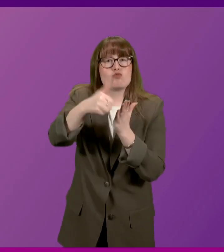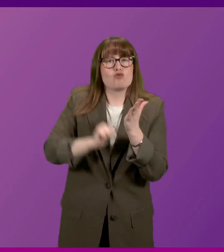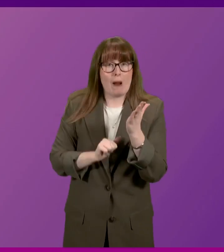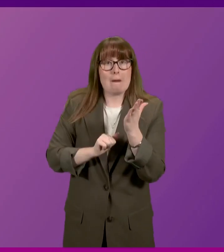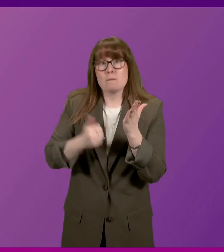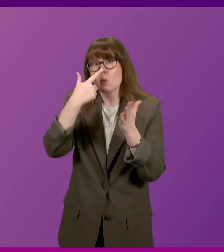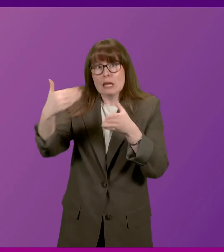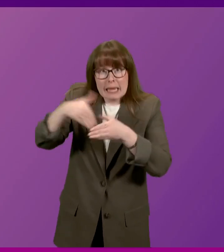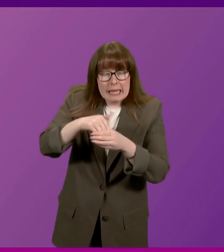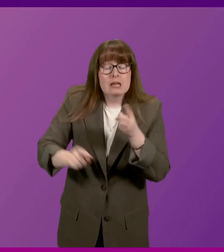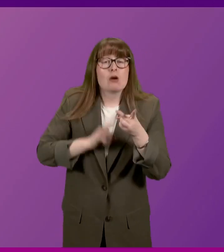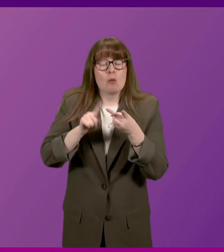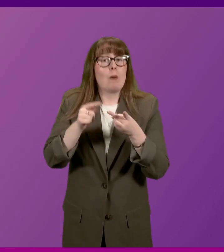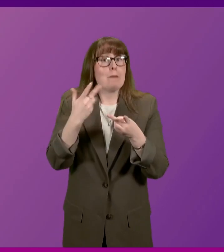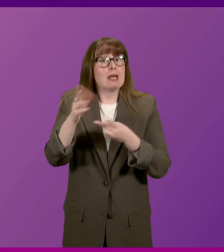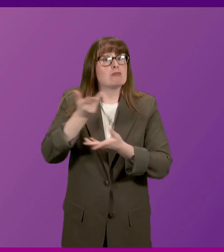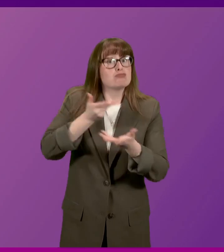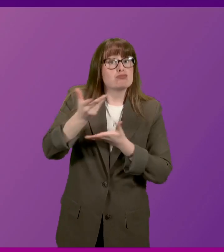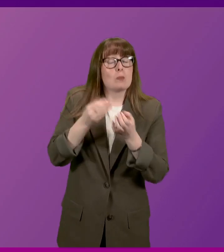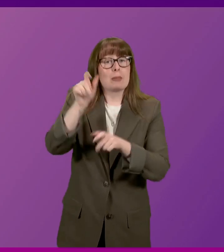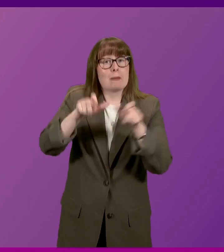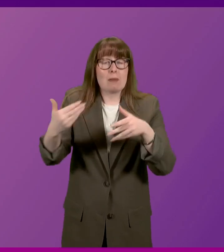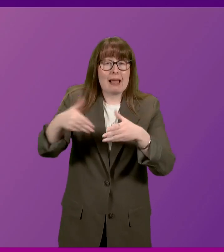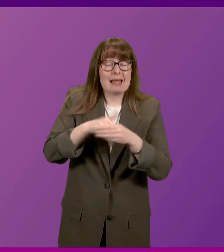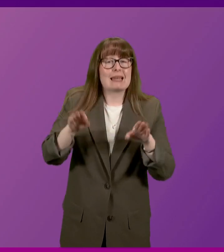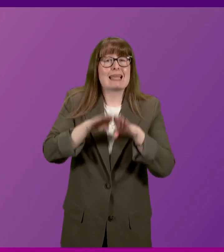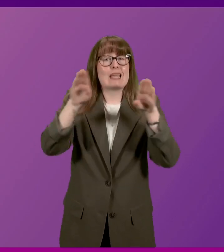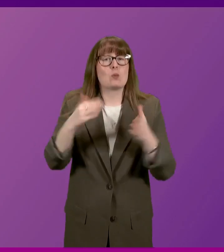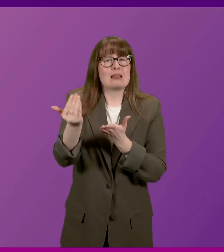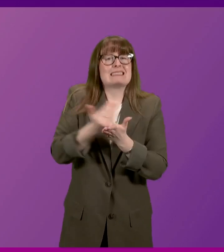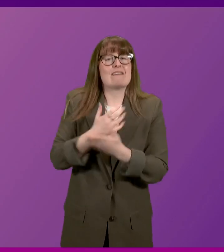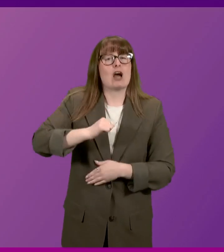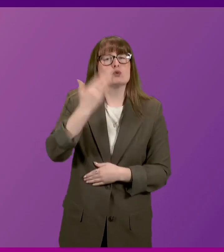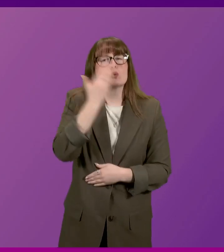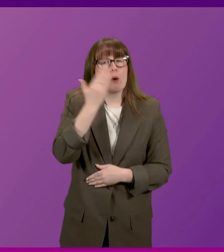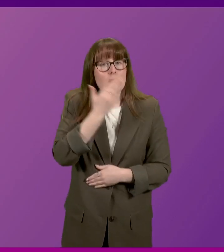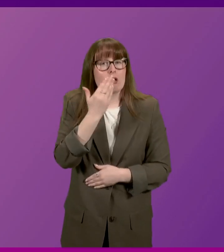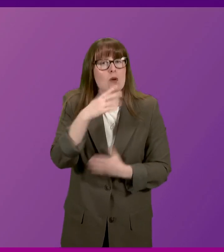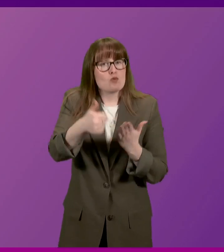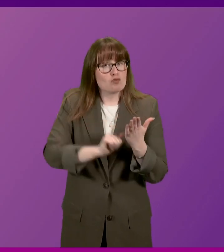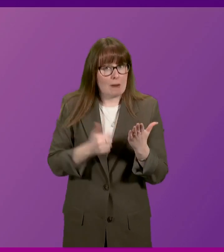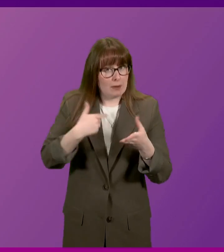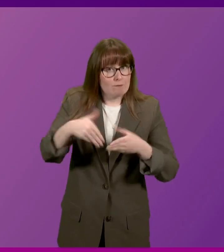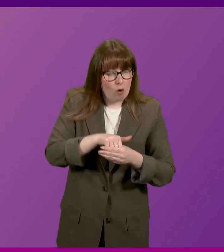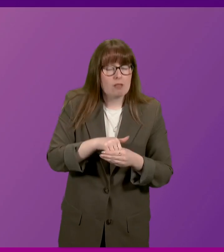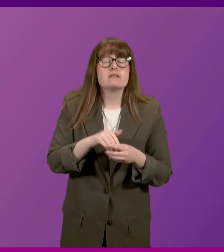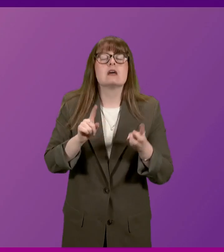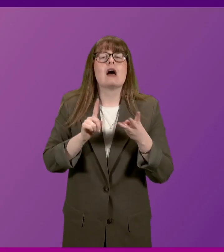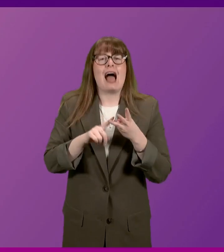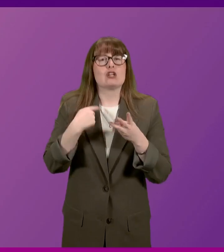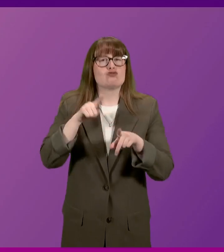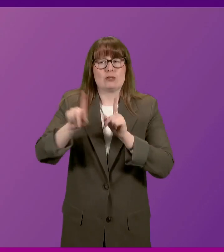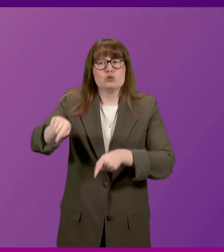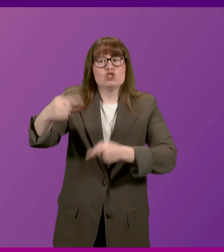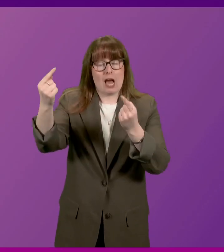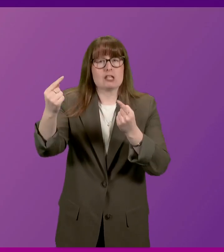been engaging with those involved in the Equally Safe at Schools work and the challenging misogyny and